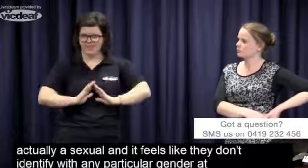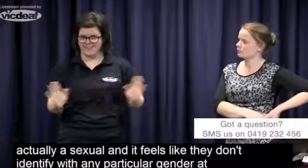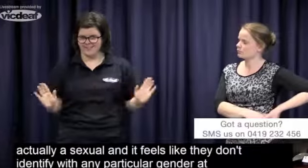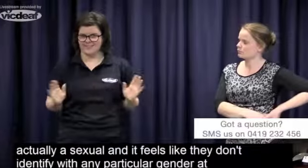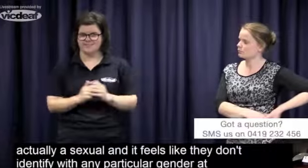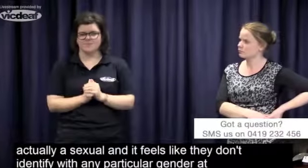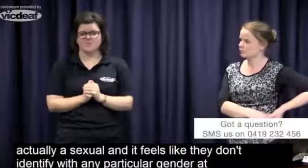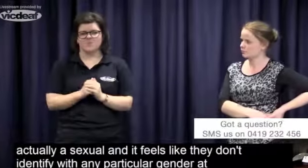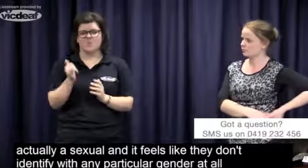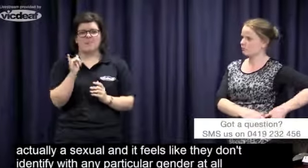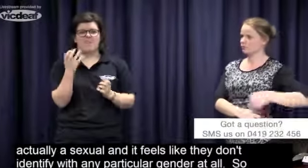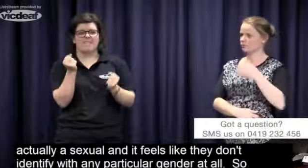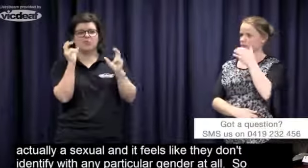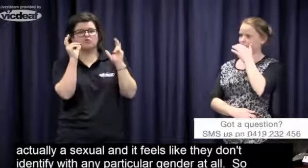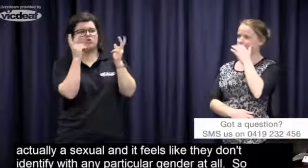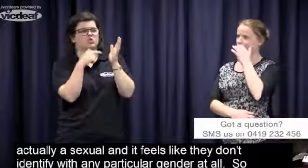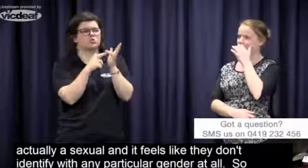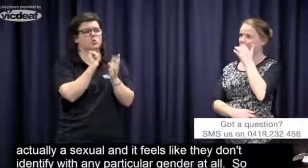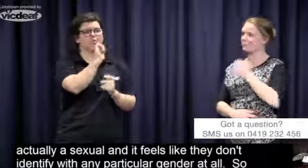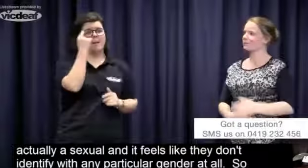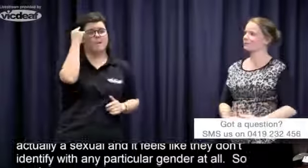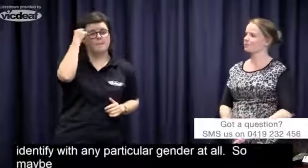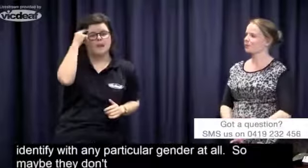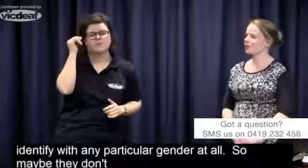So maybe they don't have any connection or